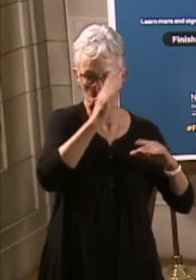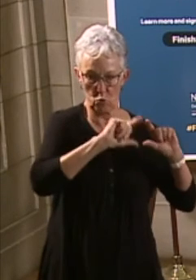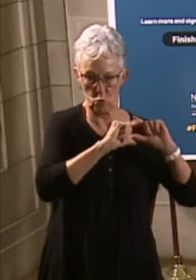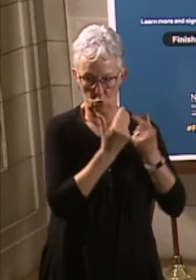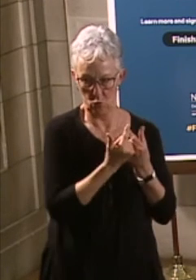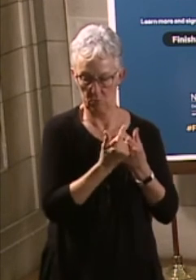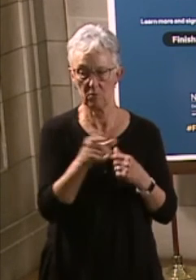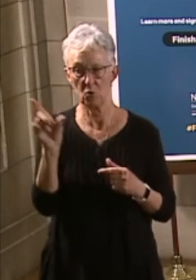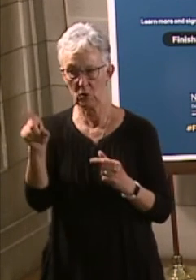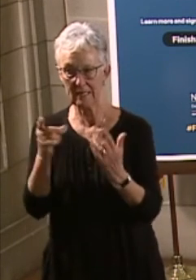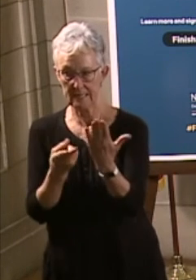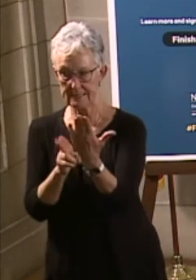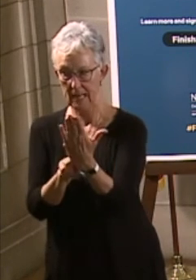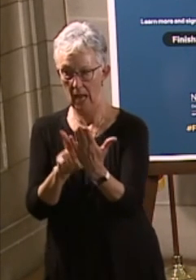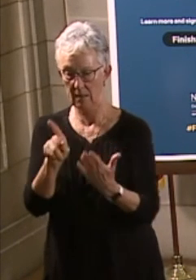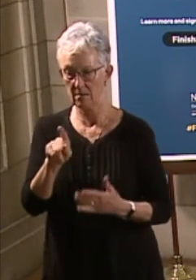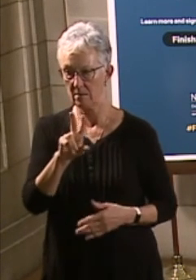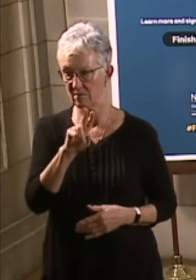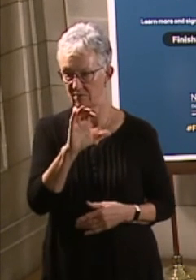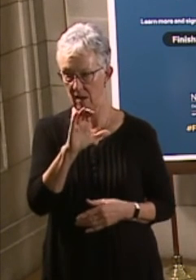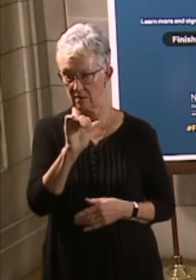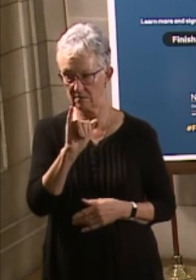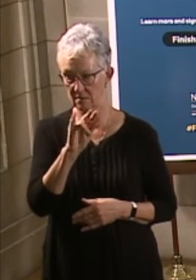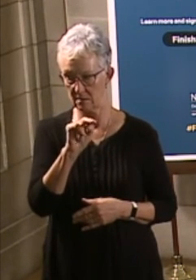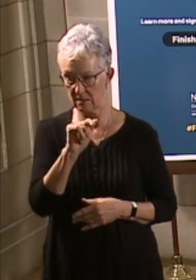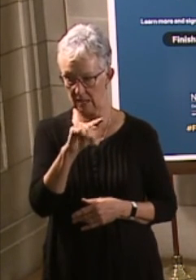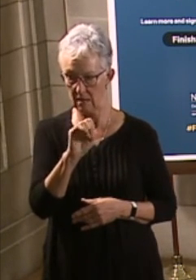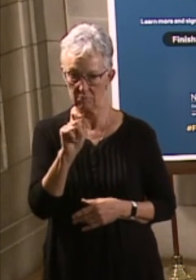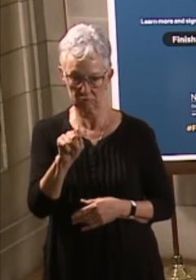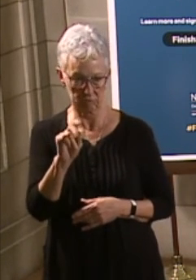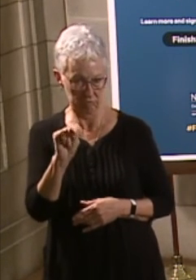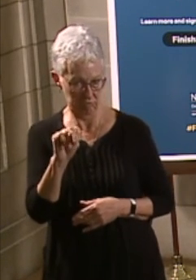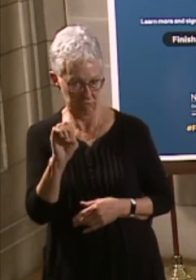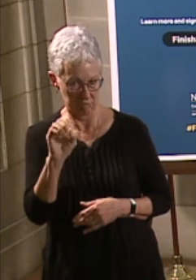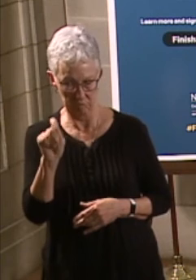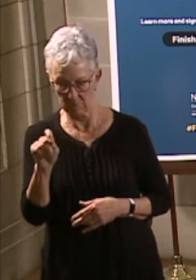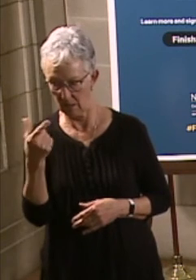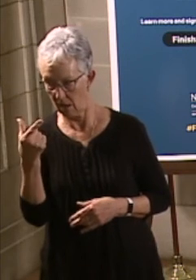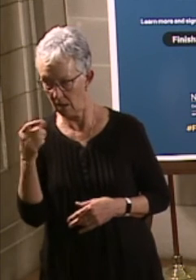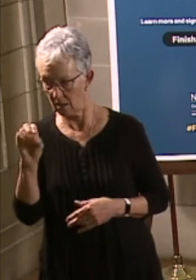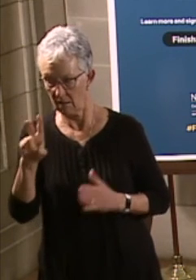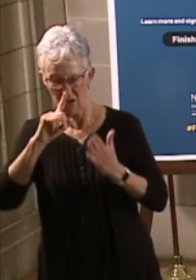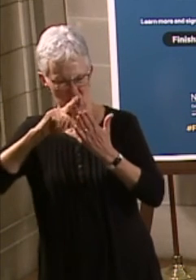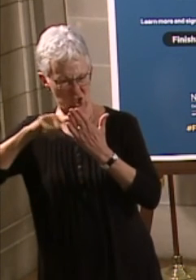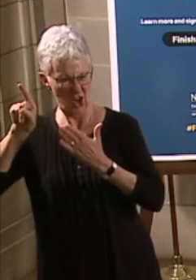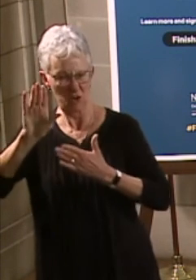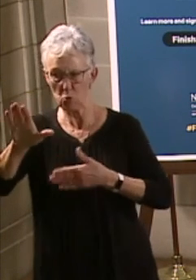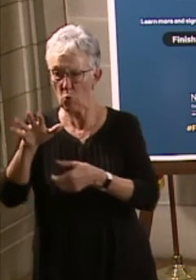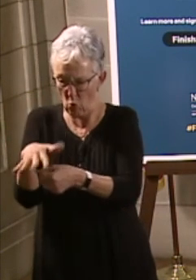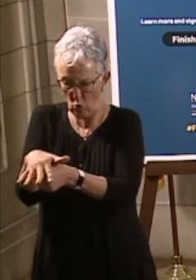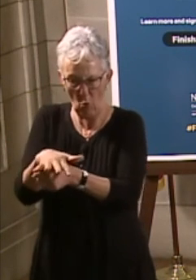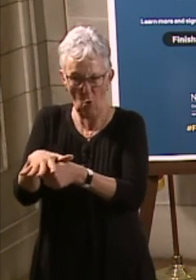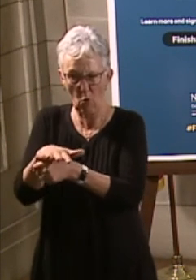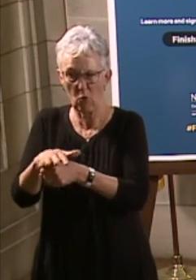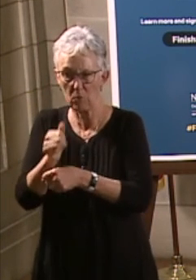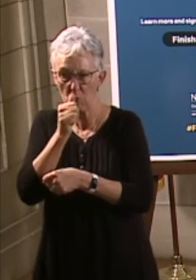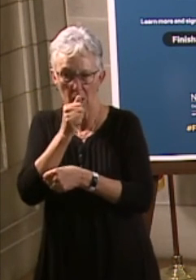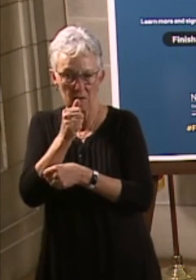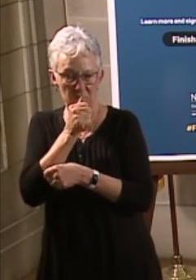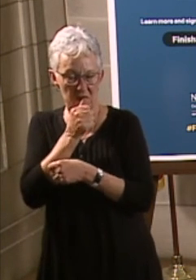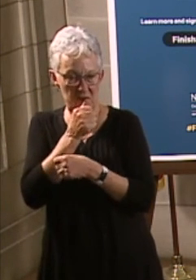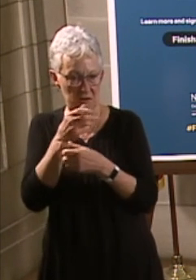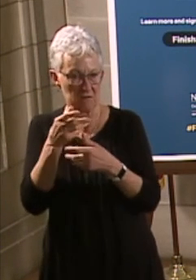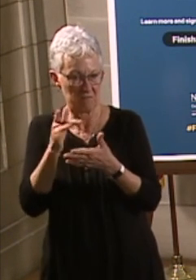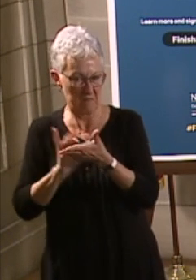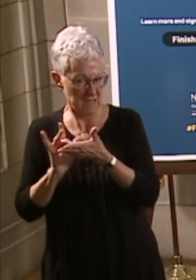with the state, sign up at vaccinate.ne.gov. You can look at your local pharmacy, see if they've got slots that are available for scheduling.